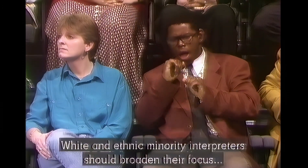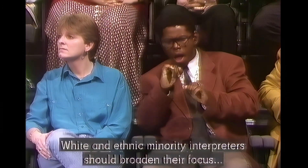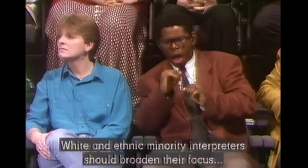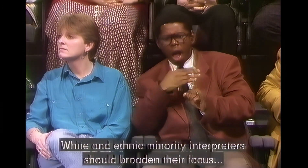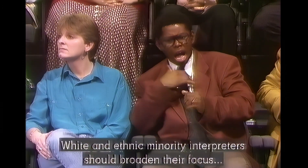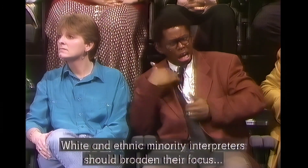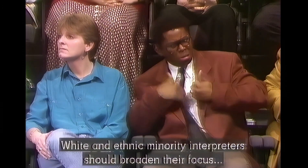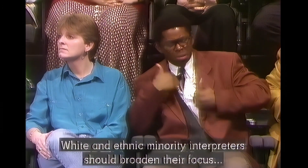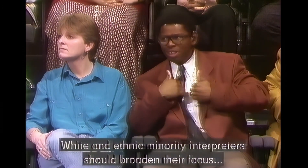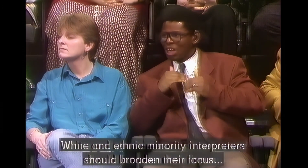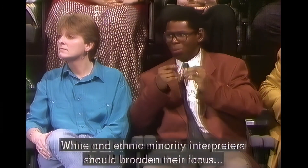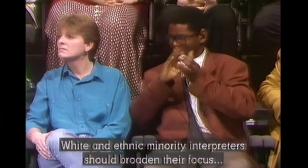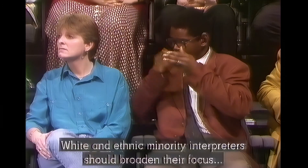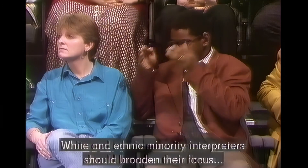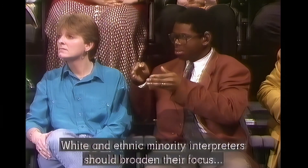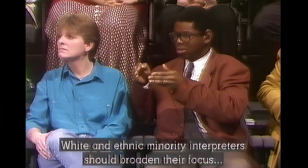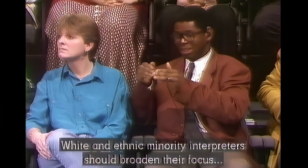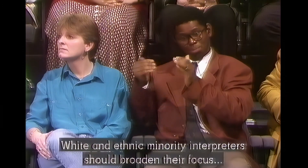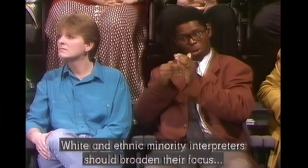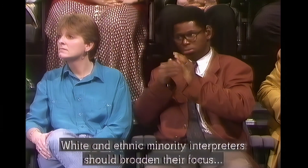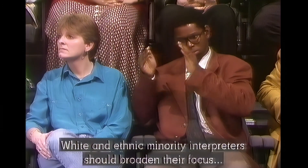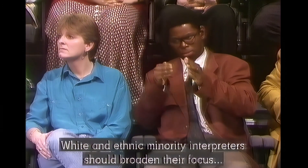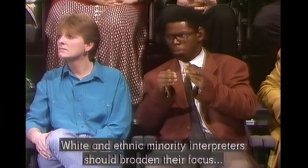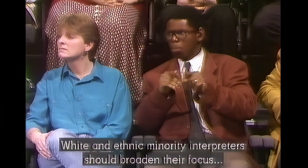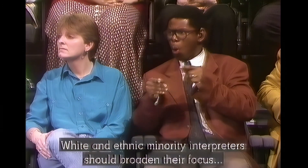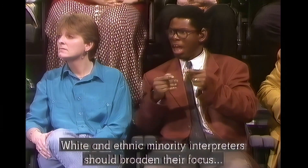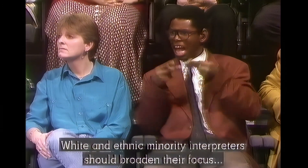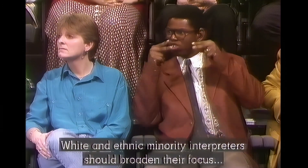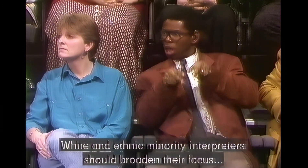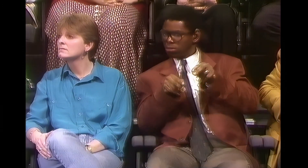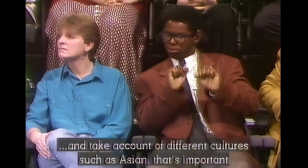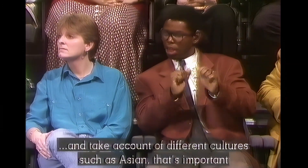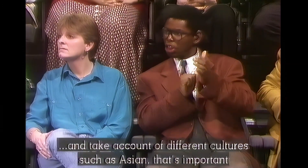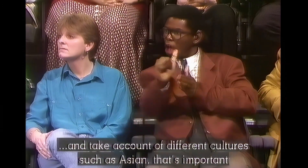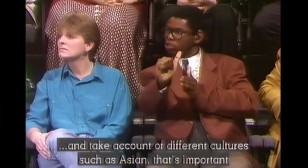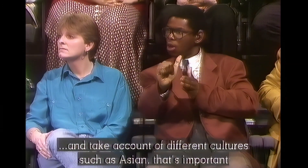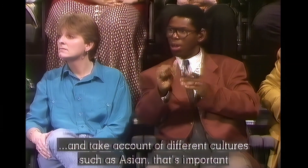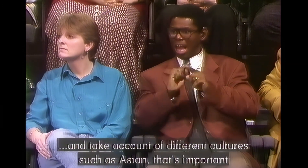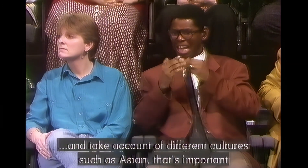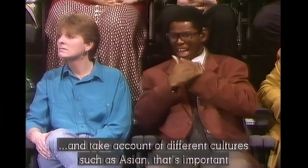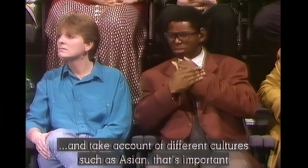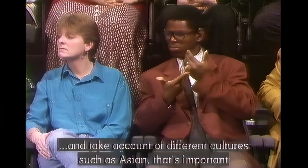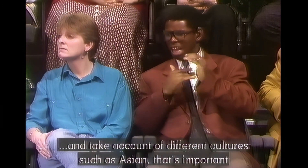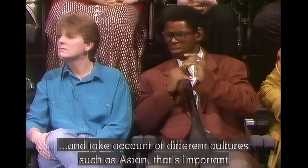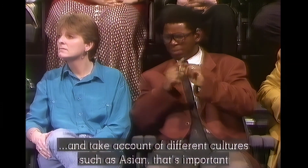ethnic minority interpreters to take note of this and broaden their focus and take account of the many different cultures, such as